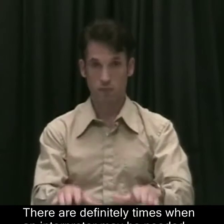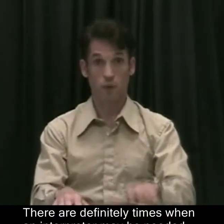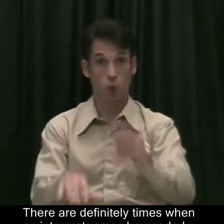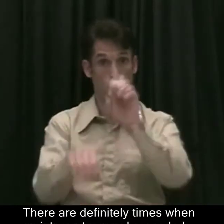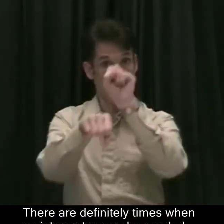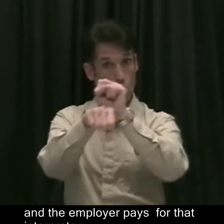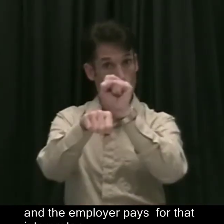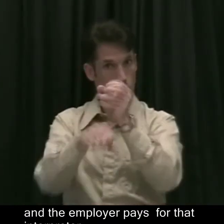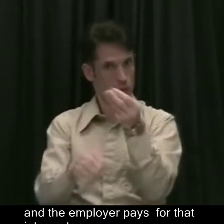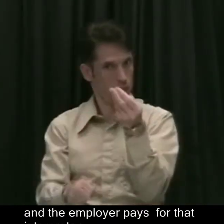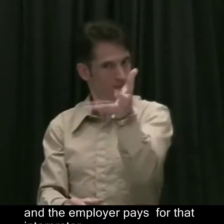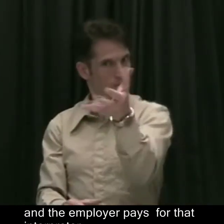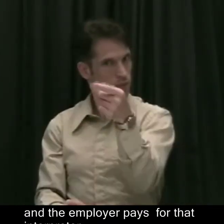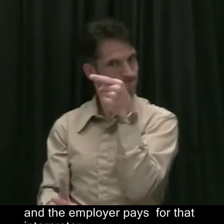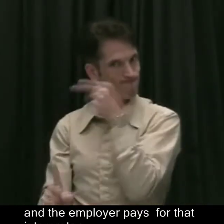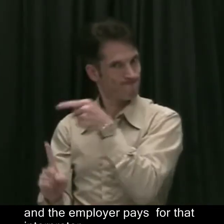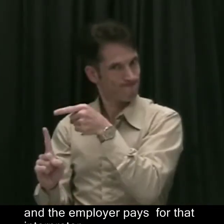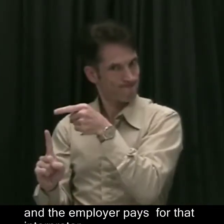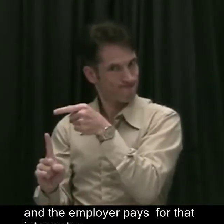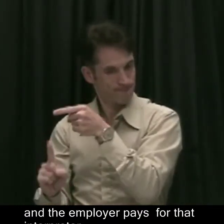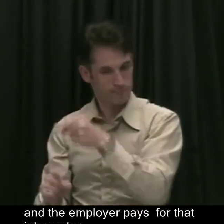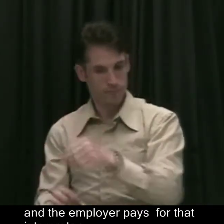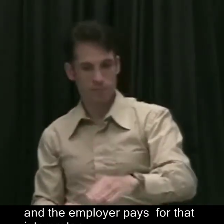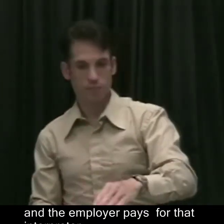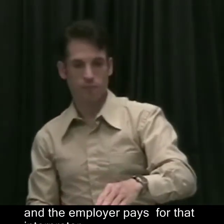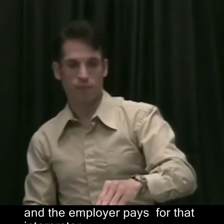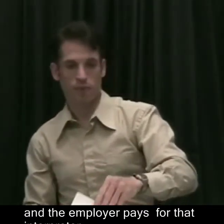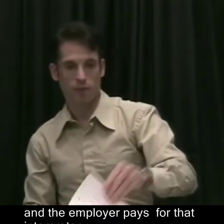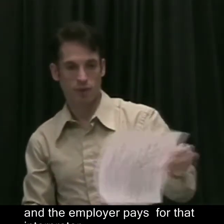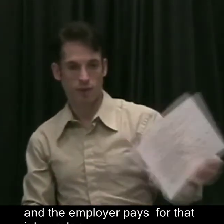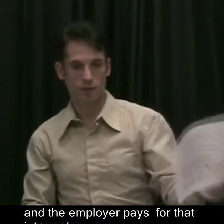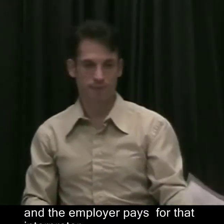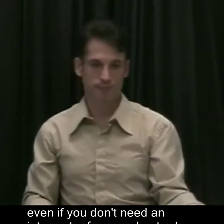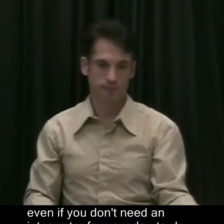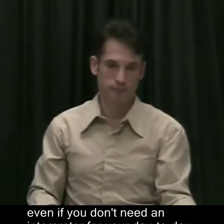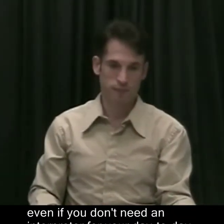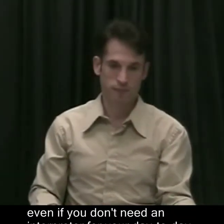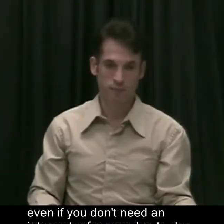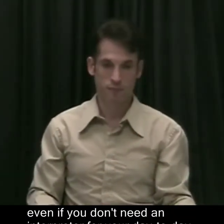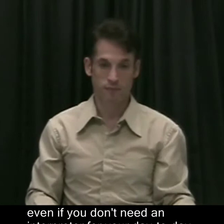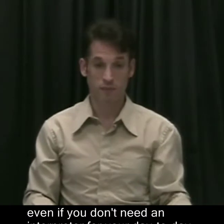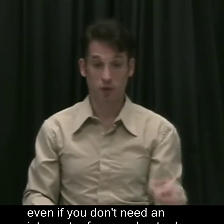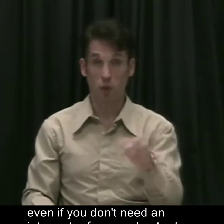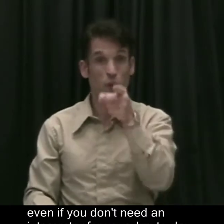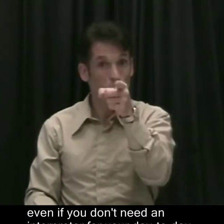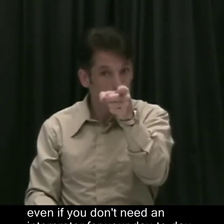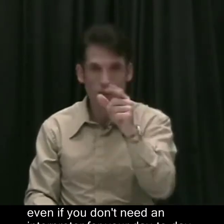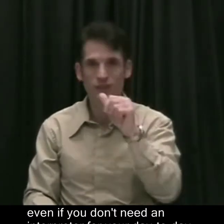And the employer pays for that interpreter, even if you don't need an interpreter for your day-to-day